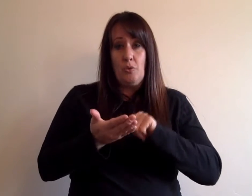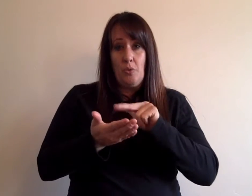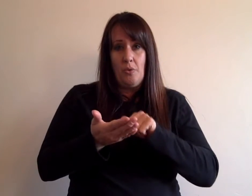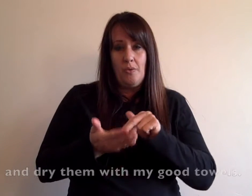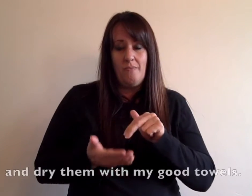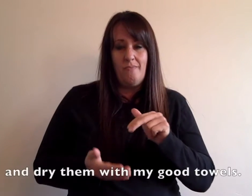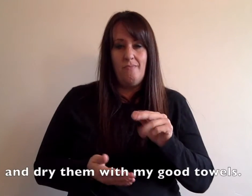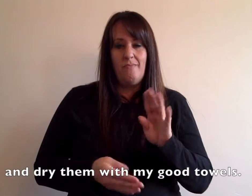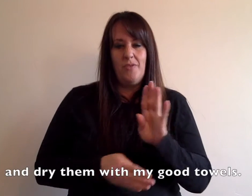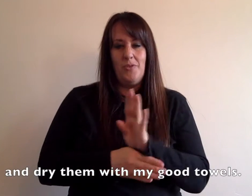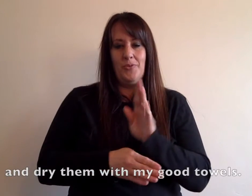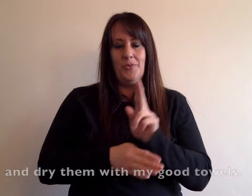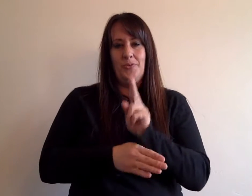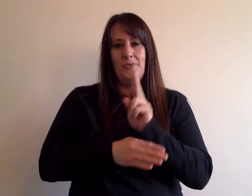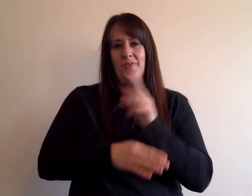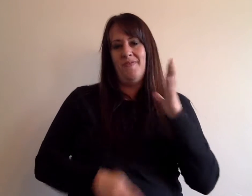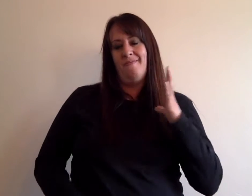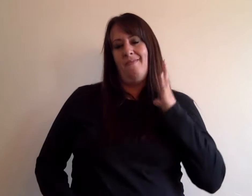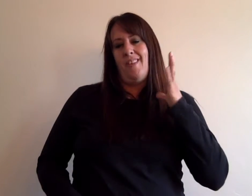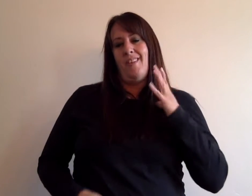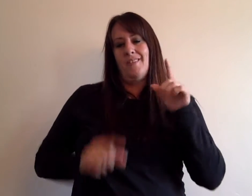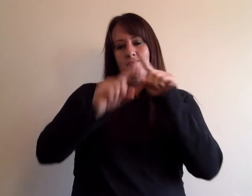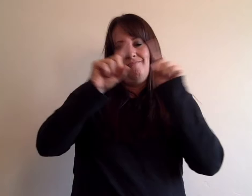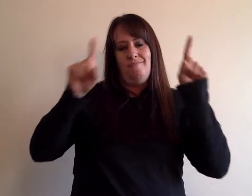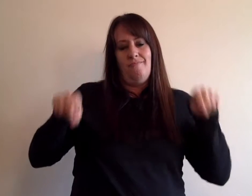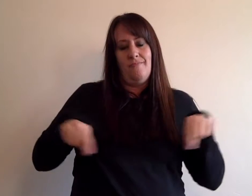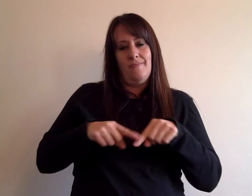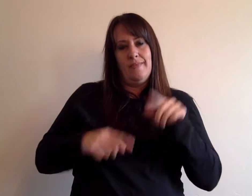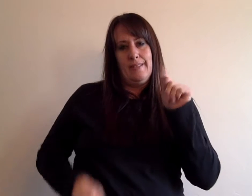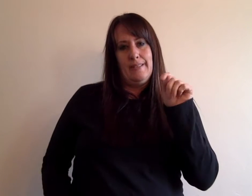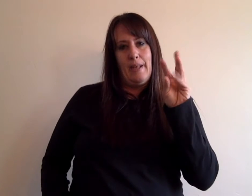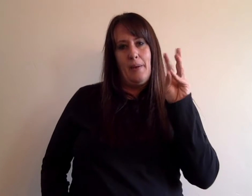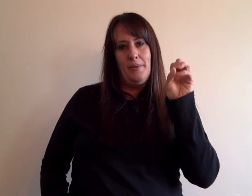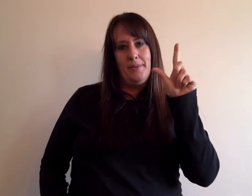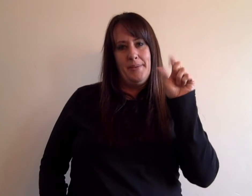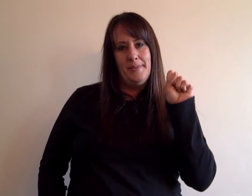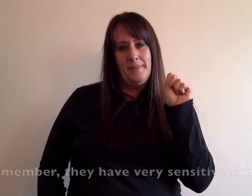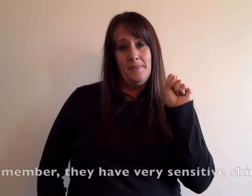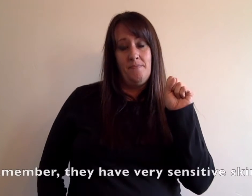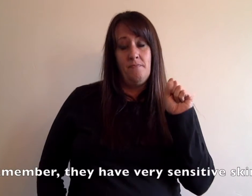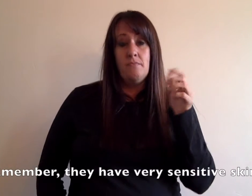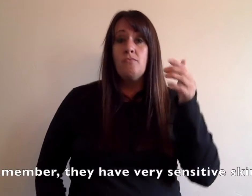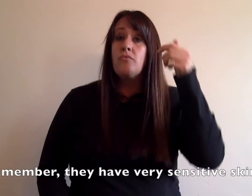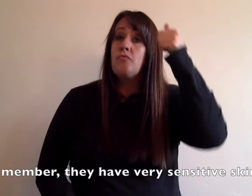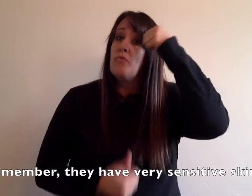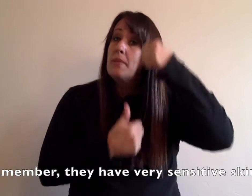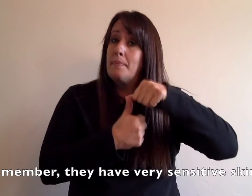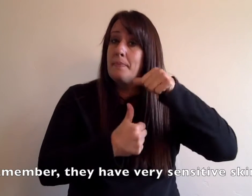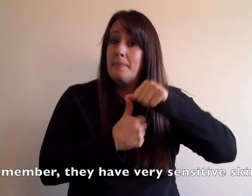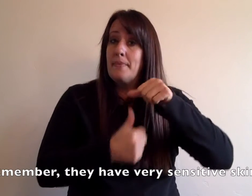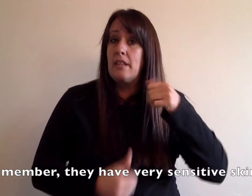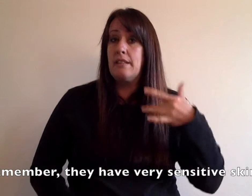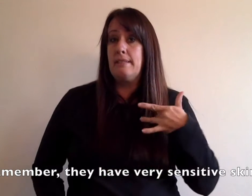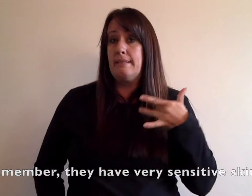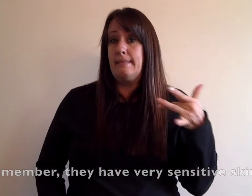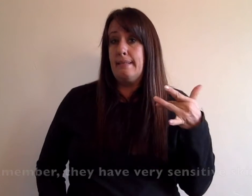dry them off with my good towels. Remember, they have very sensitive skin.